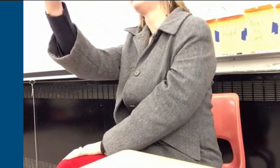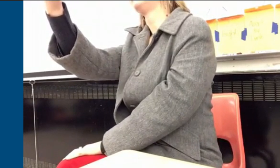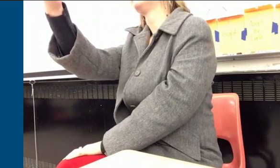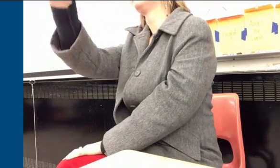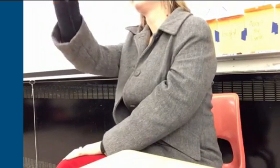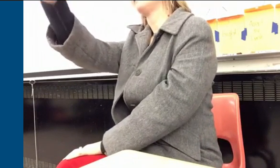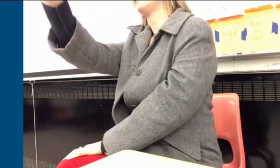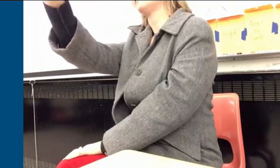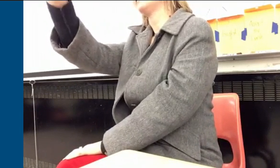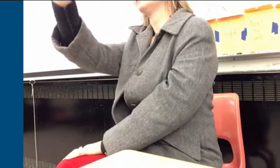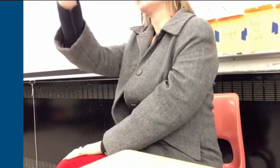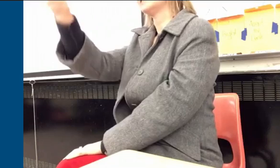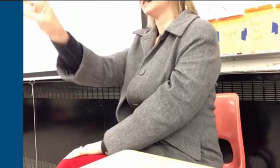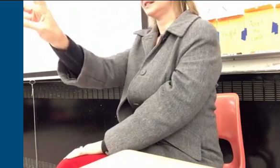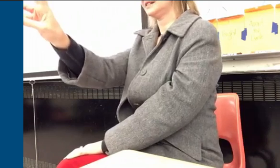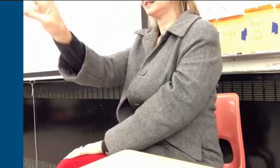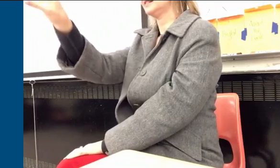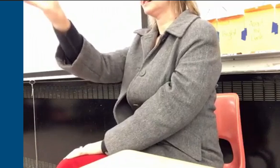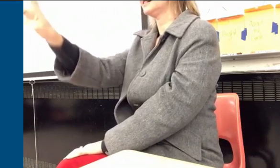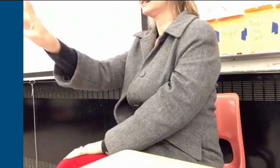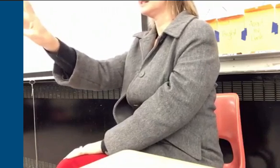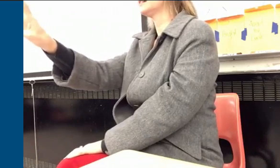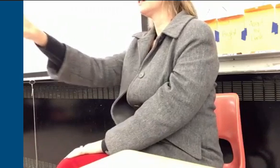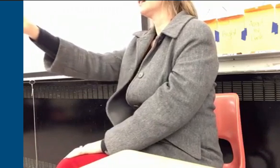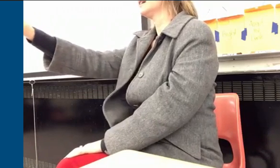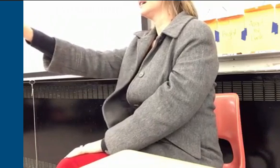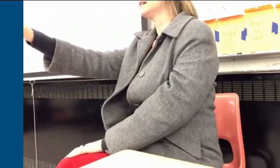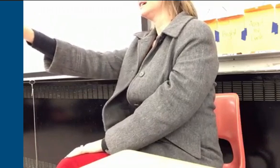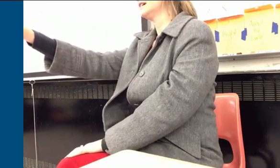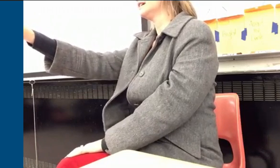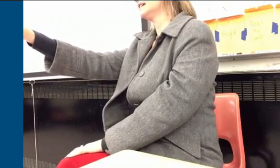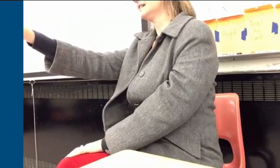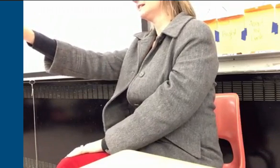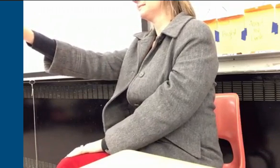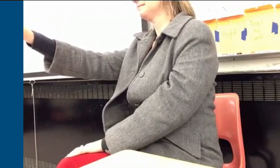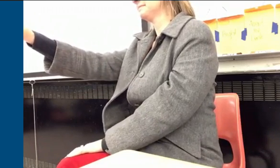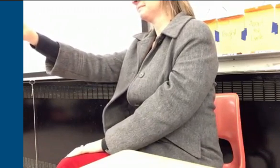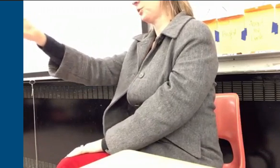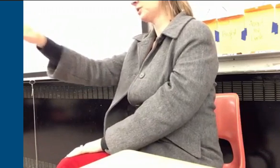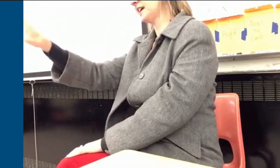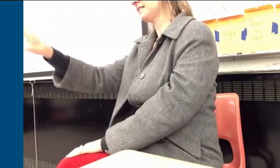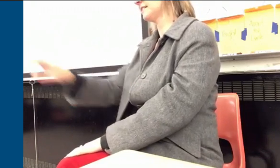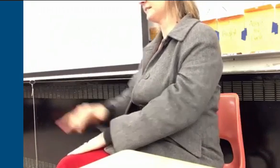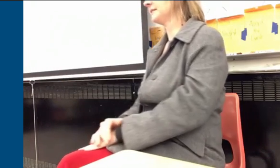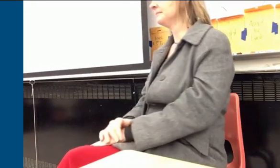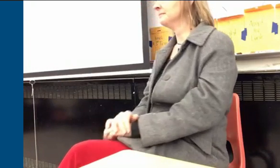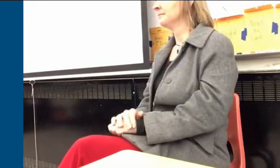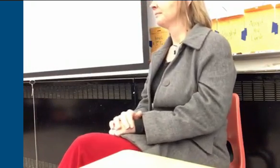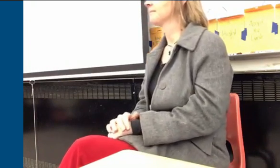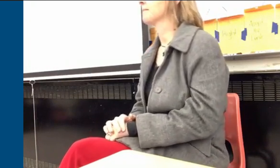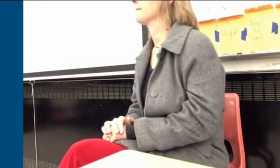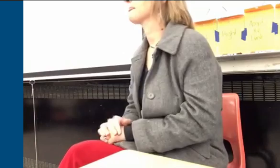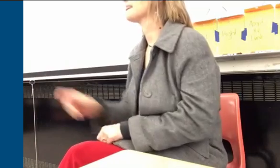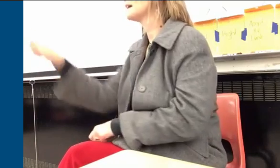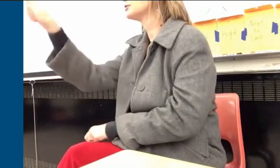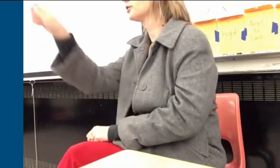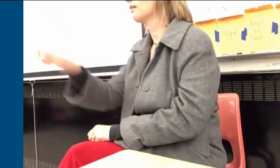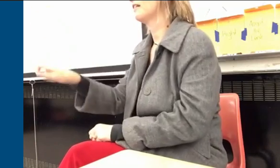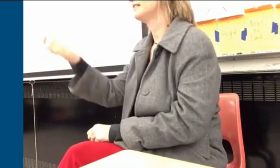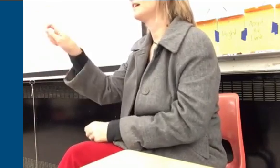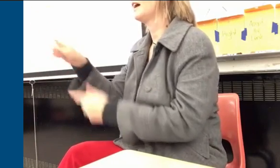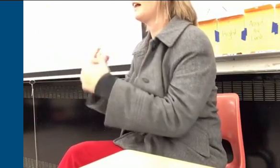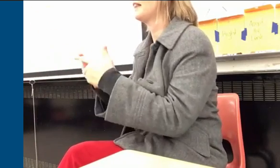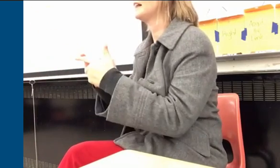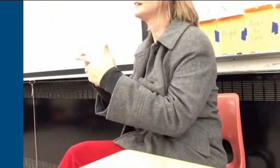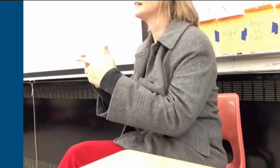4, 5, 6, 7, 8. Okay? So put your team number